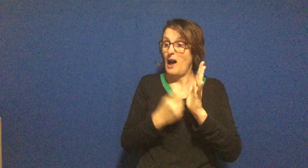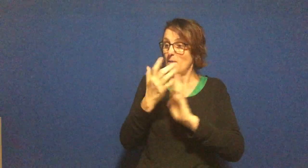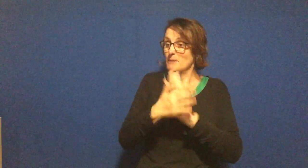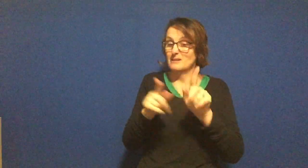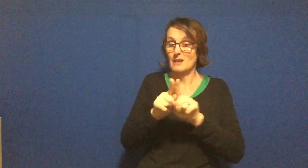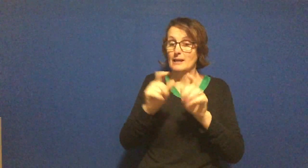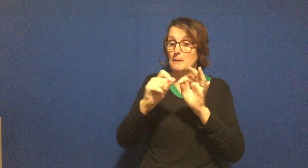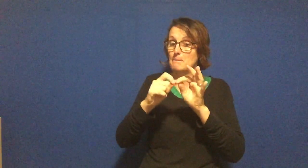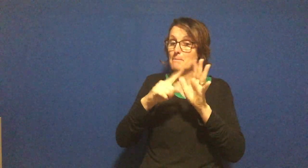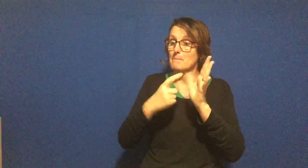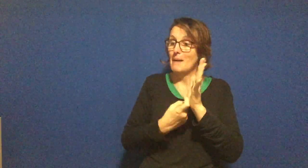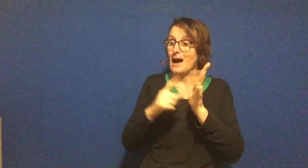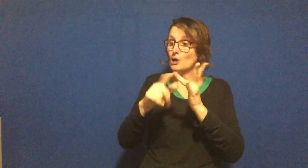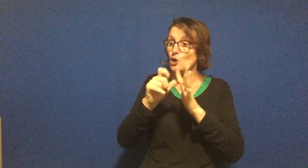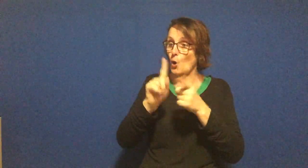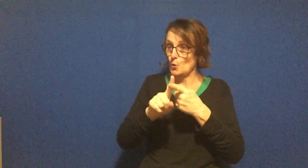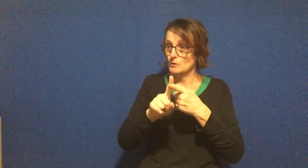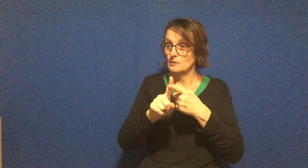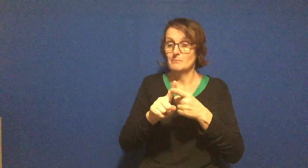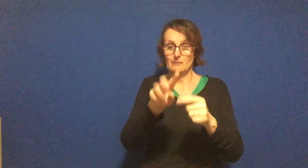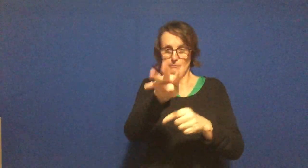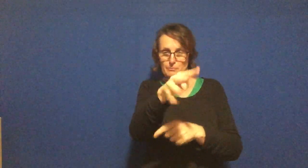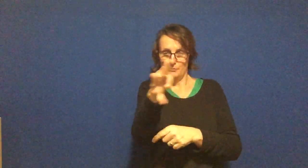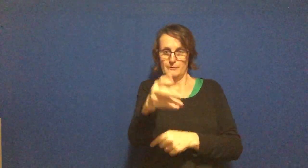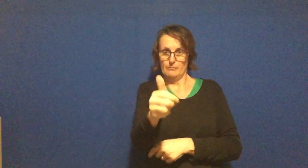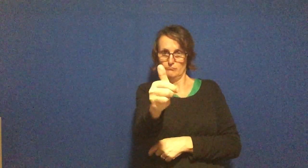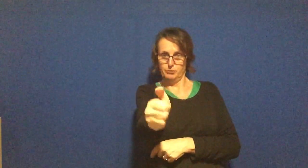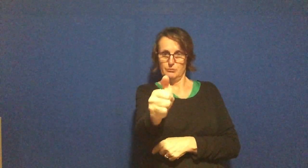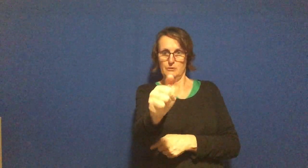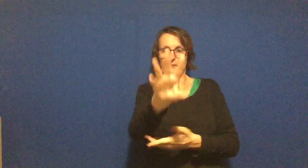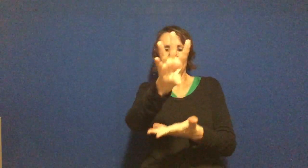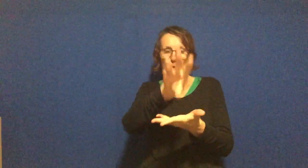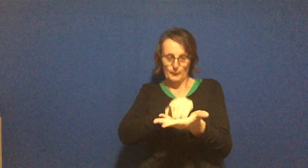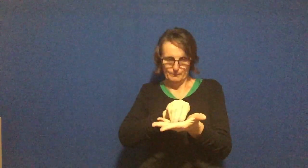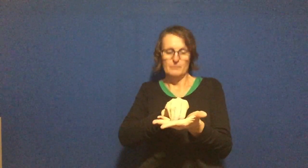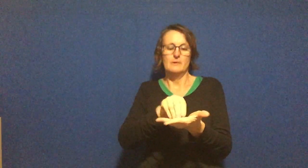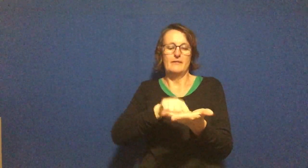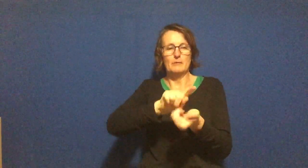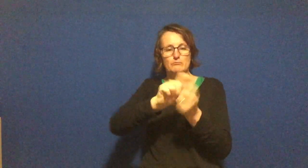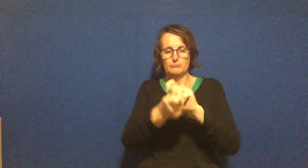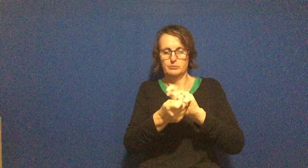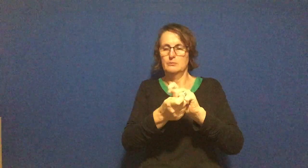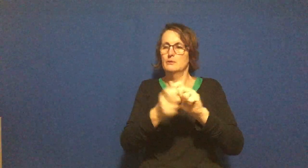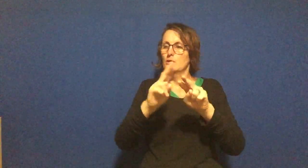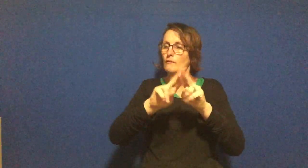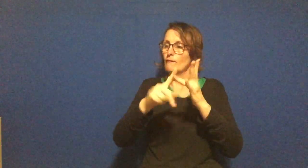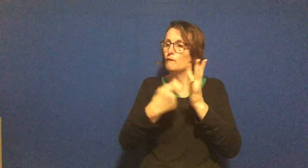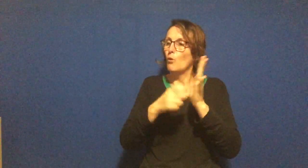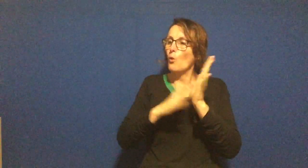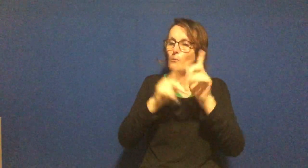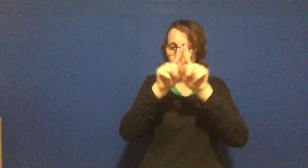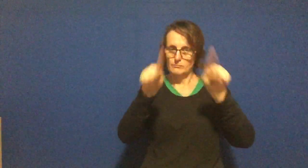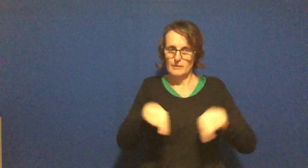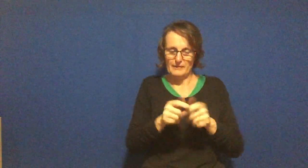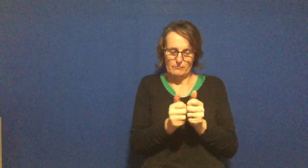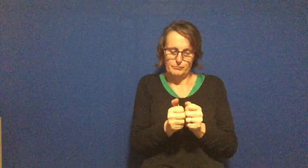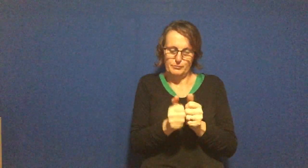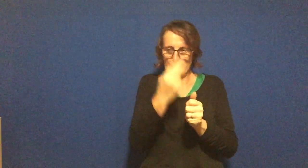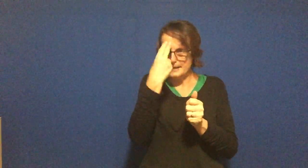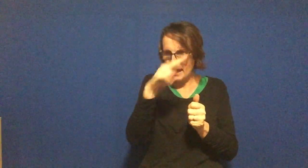your phone can scan, and then it just takes you to an online form that you fill out with your own details in it. That's right. So it's just point and play. So you